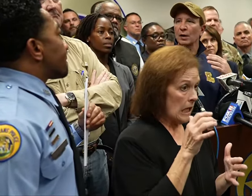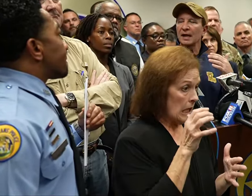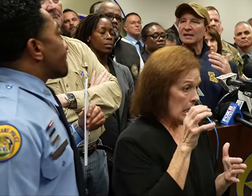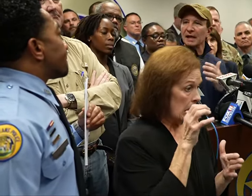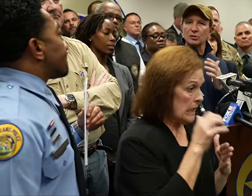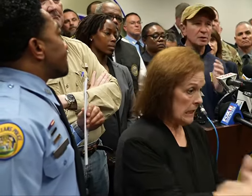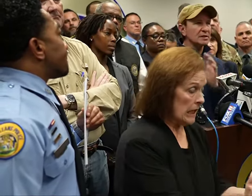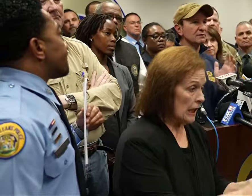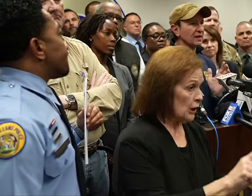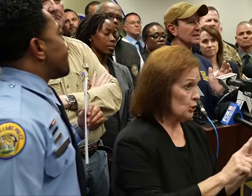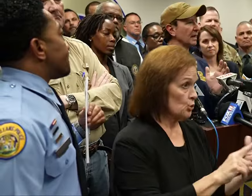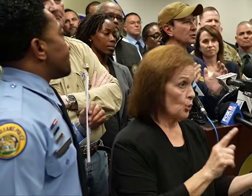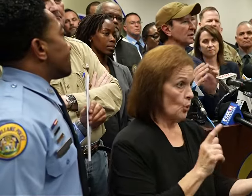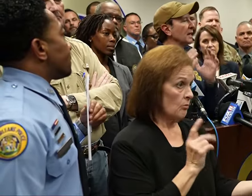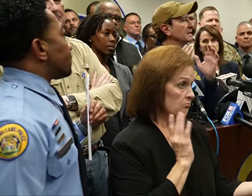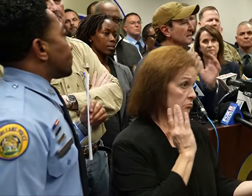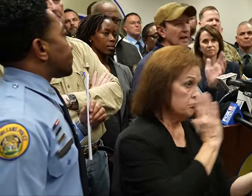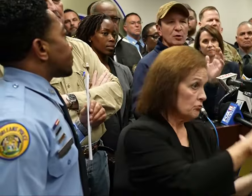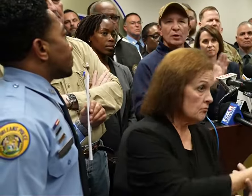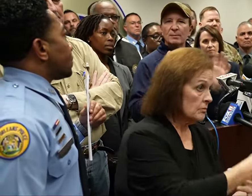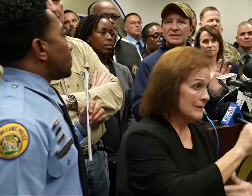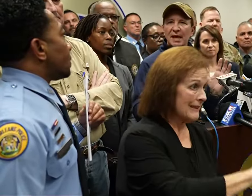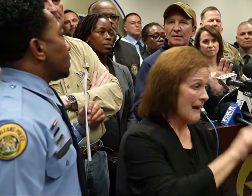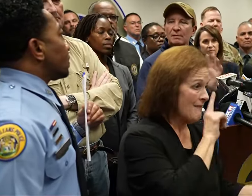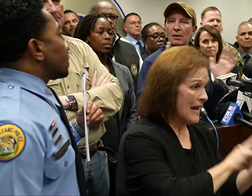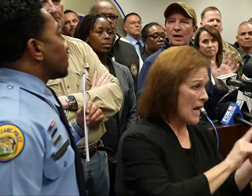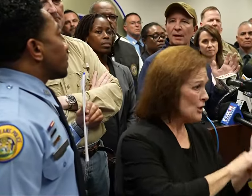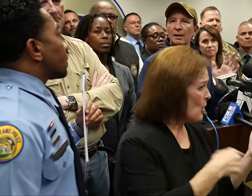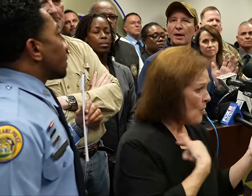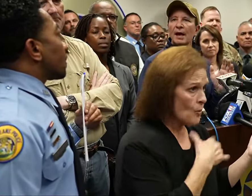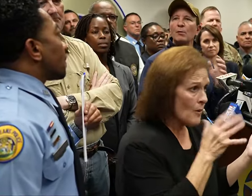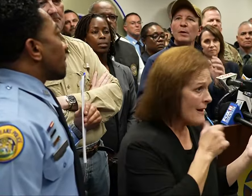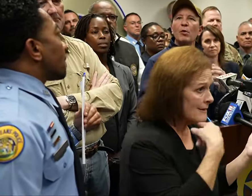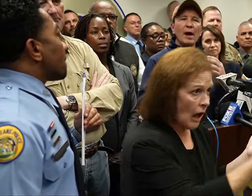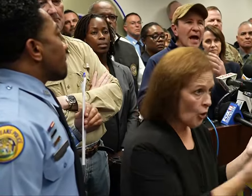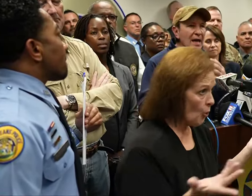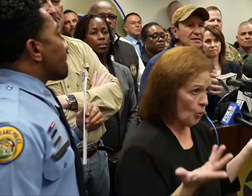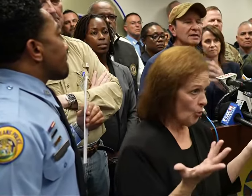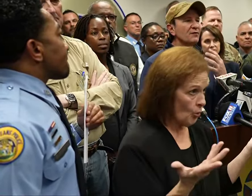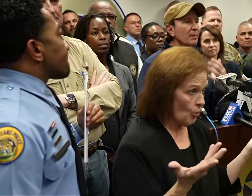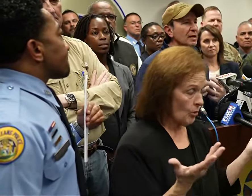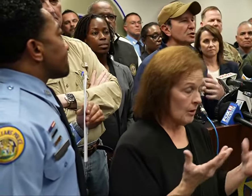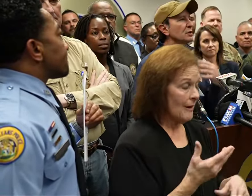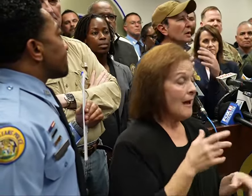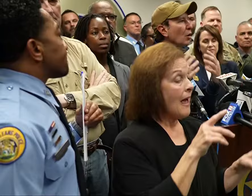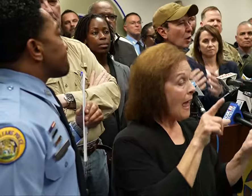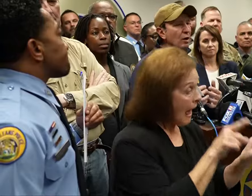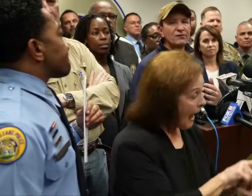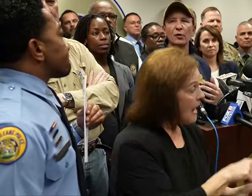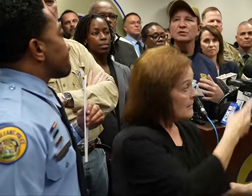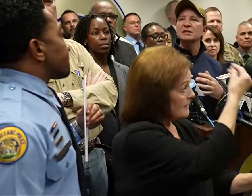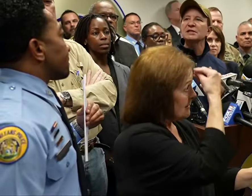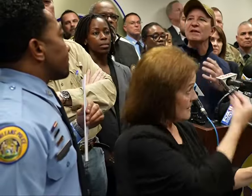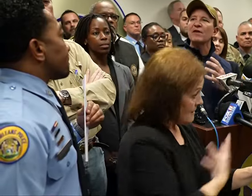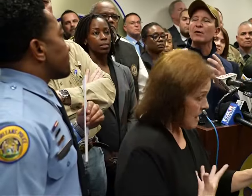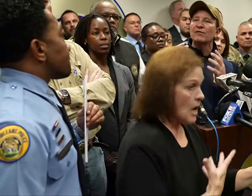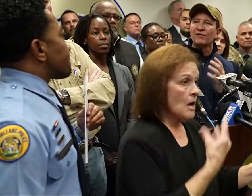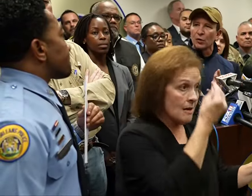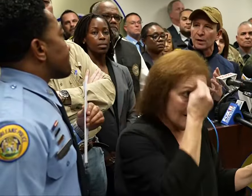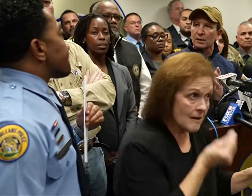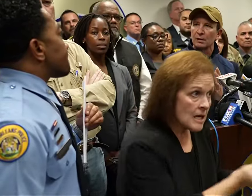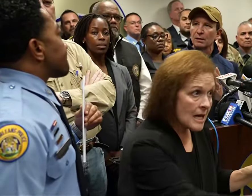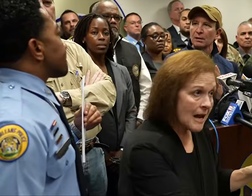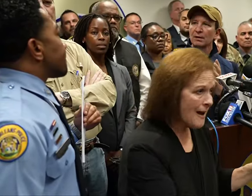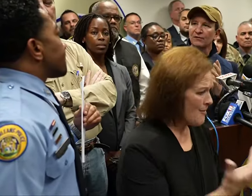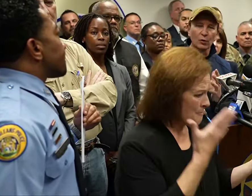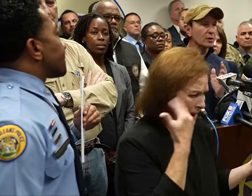or endangering this investigation is not going to be said, okay? And we will, as information unfolds, this is a very